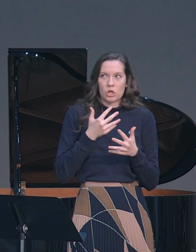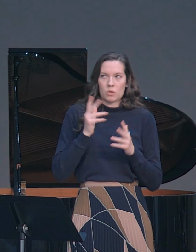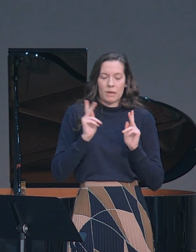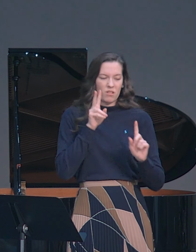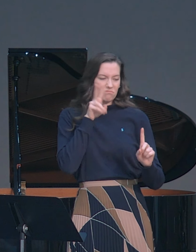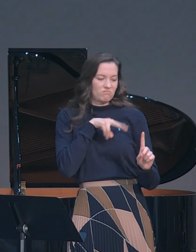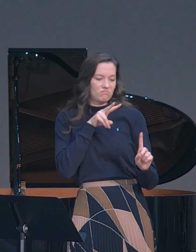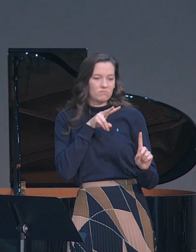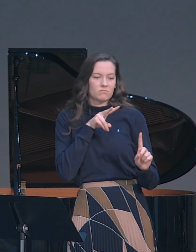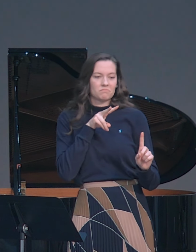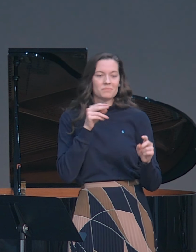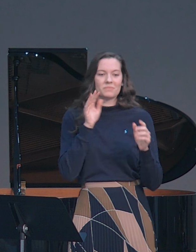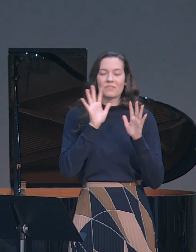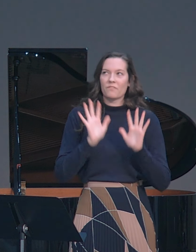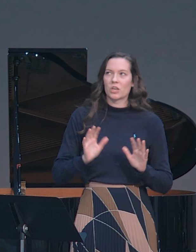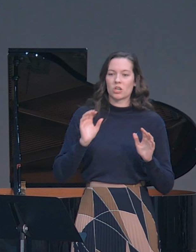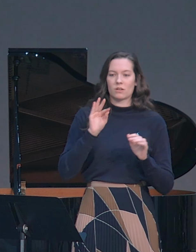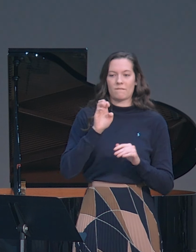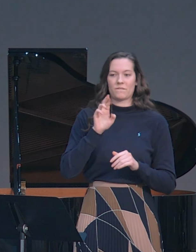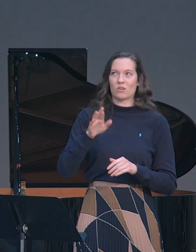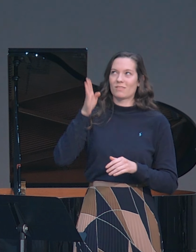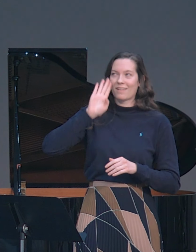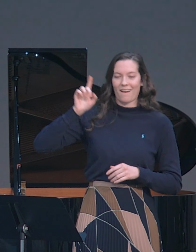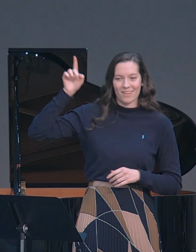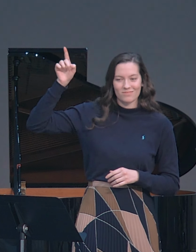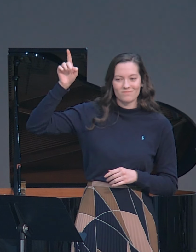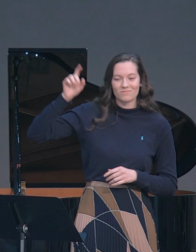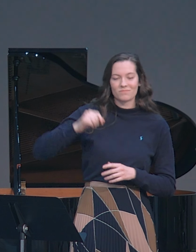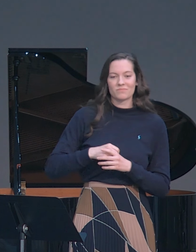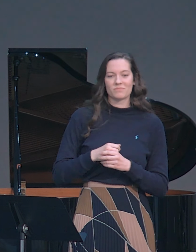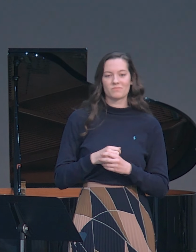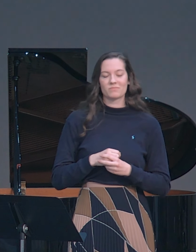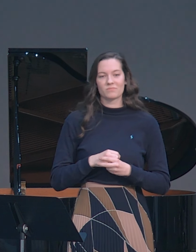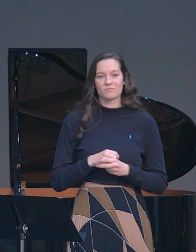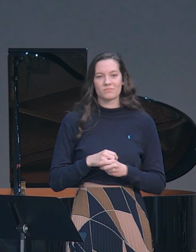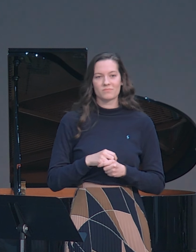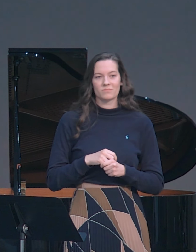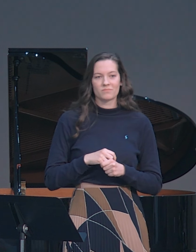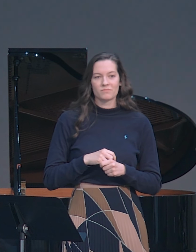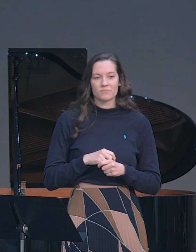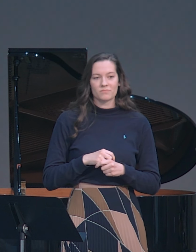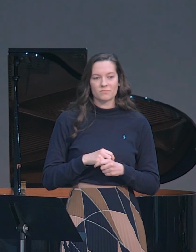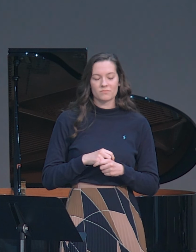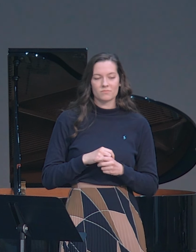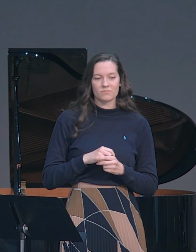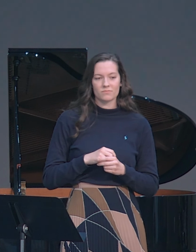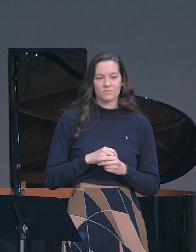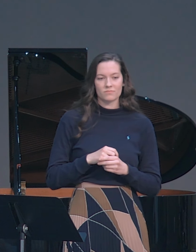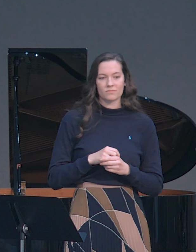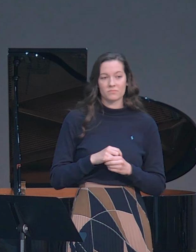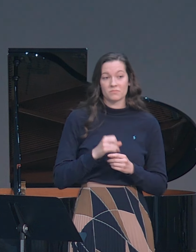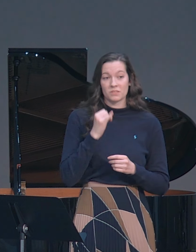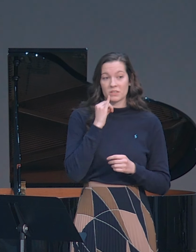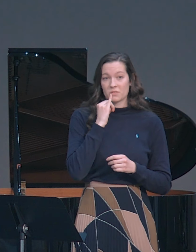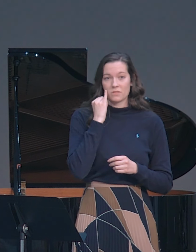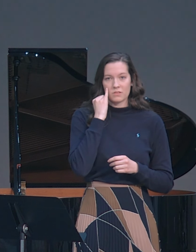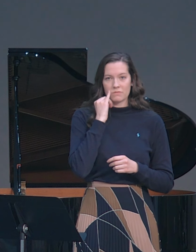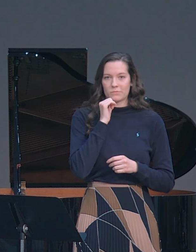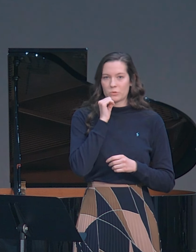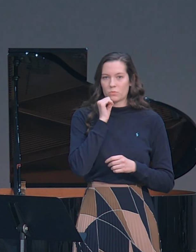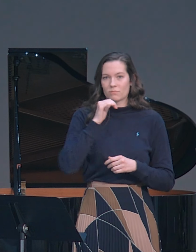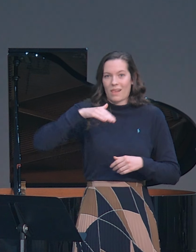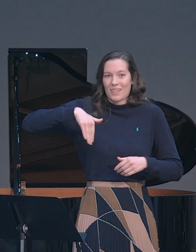As a believer, that's a rejoicing because of what he's covered for us. And as a non-believer or one who